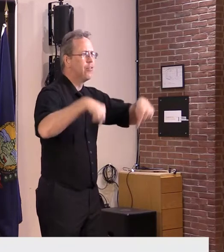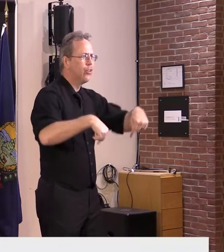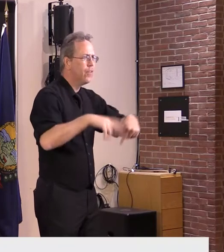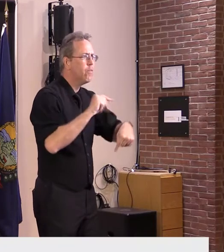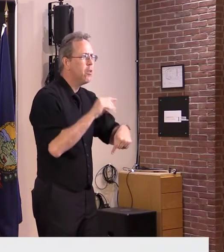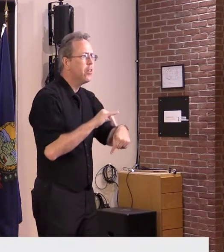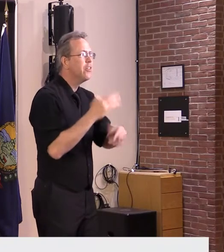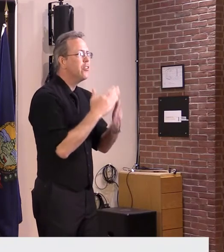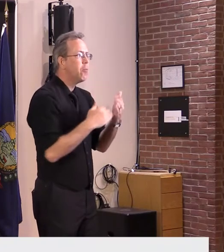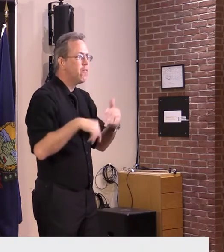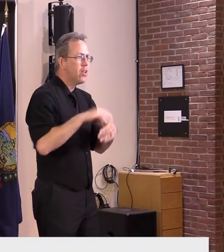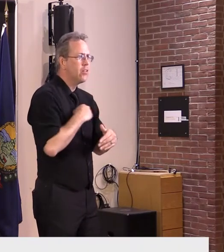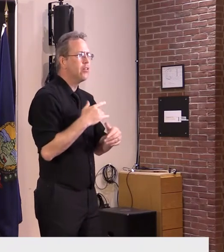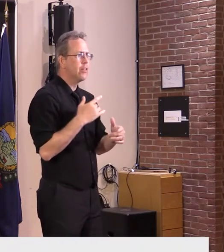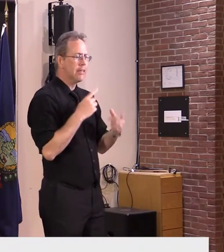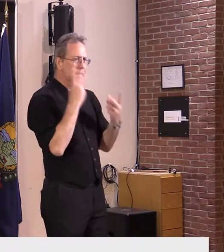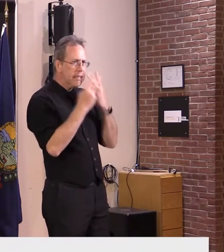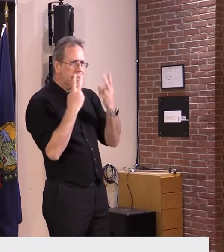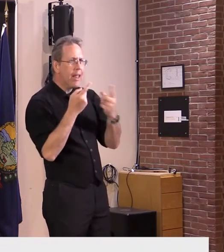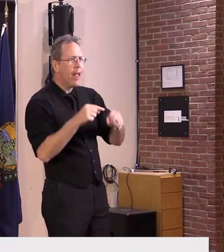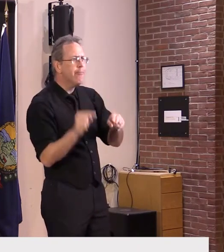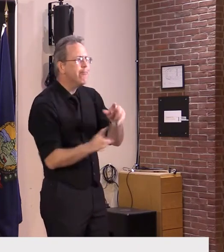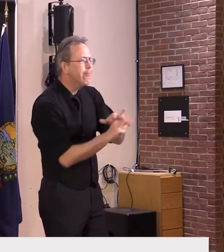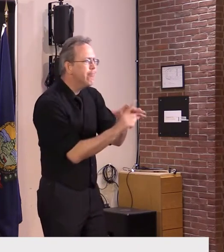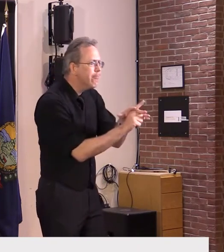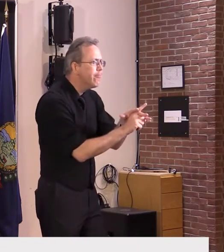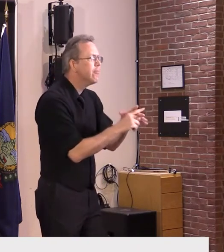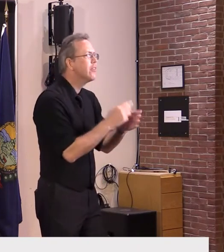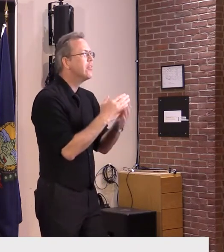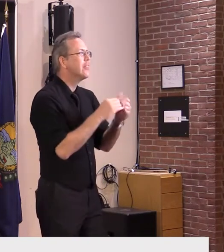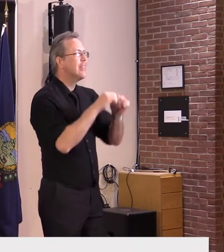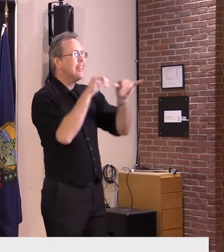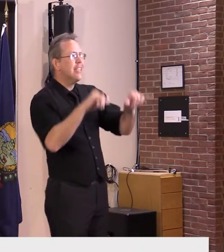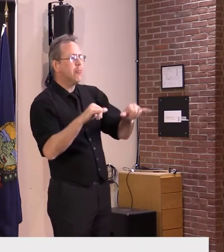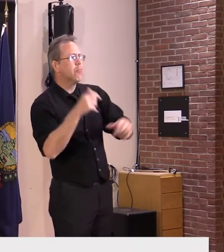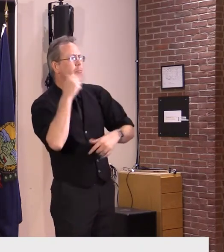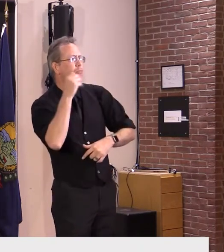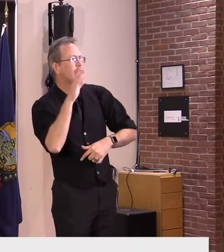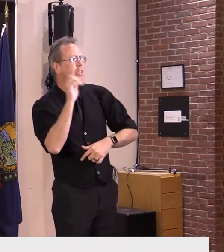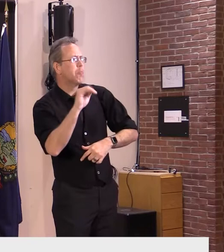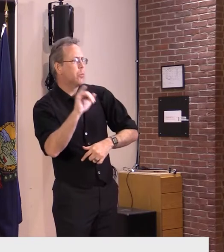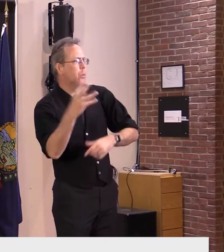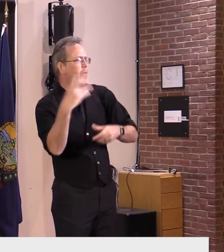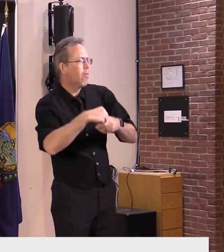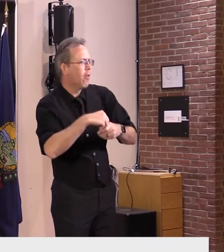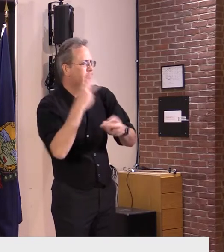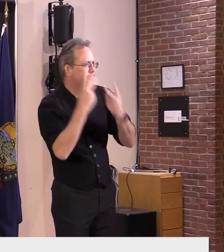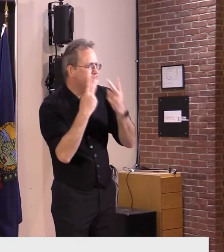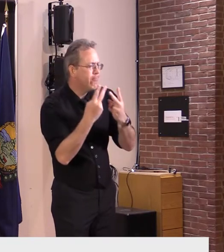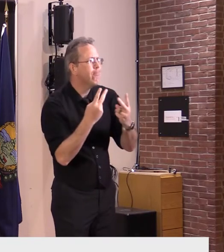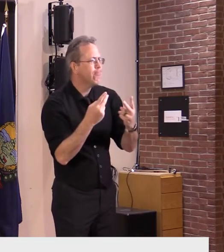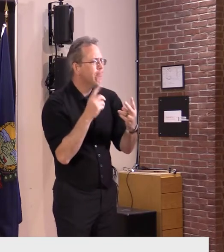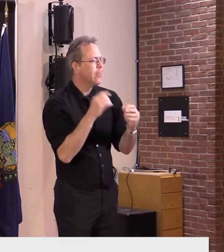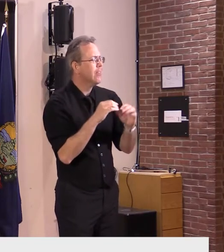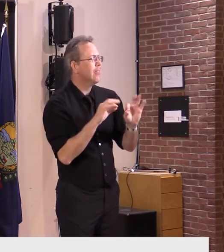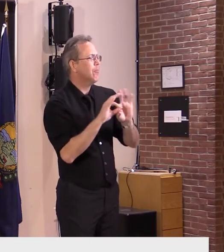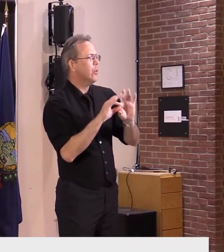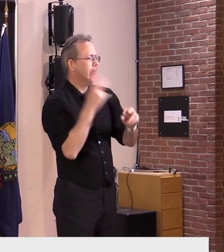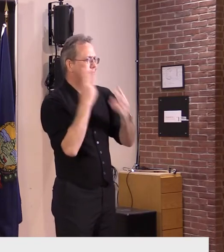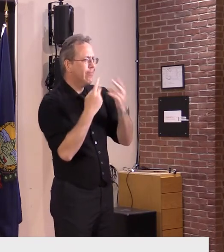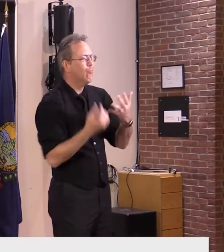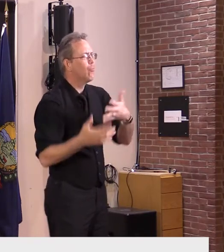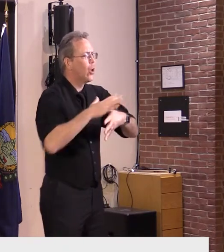the systemic racism, white supremacy, some of these